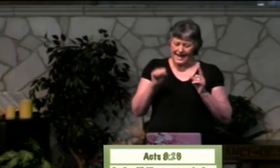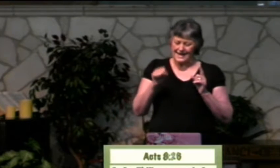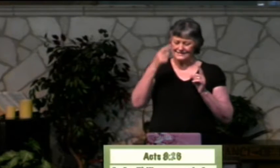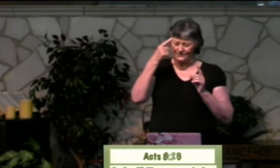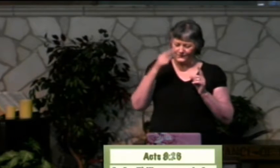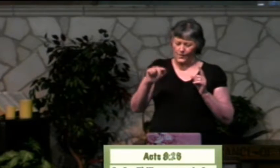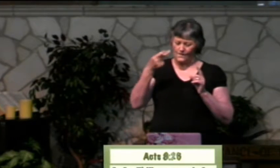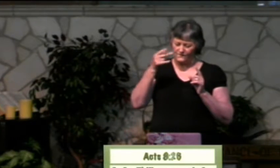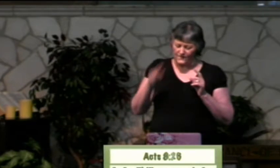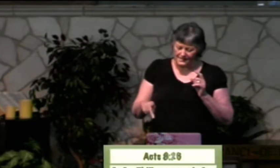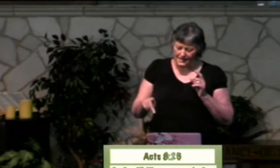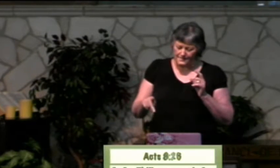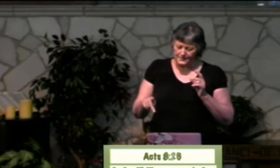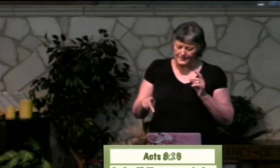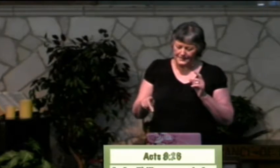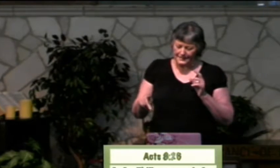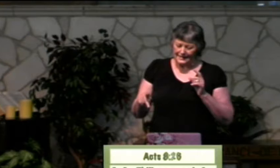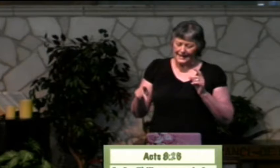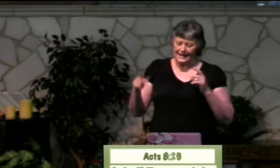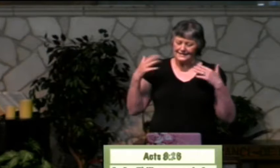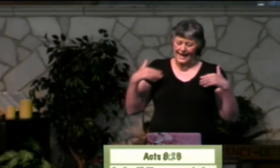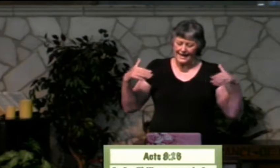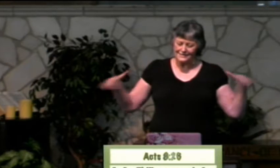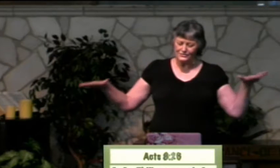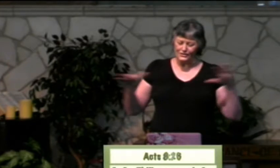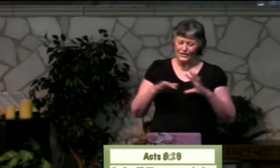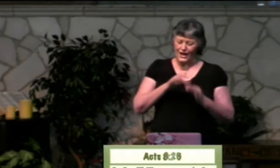as for Philip, an angel of the